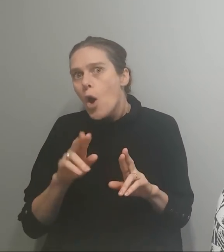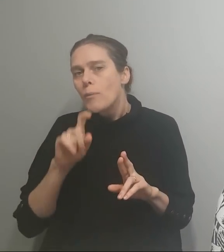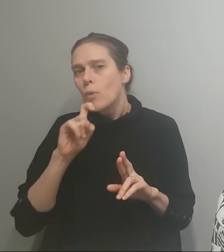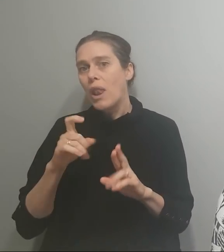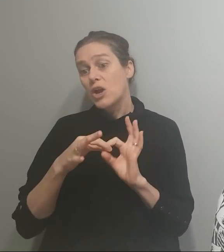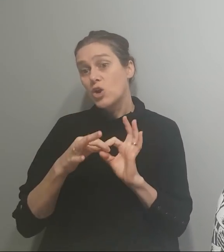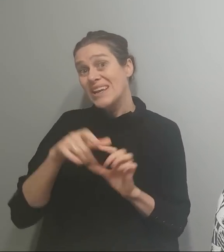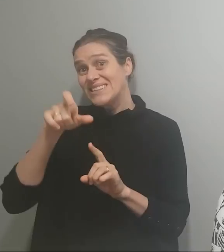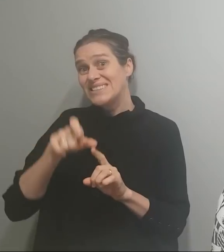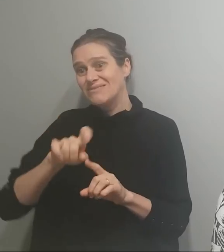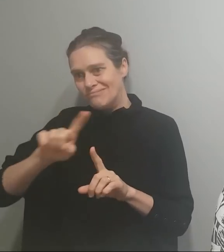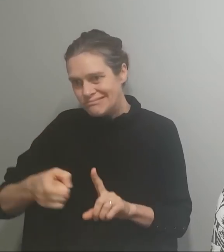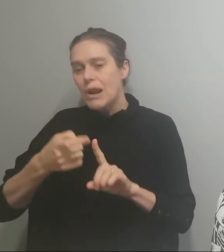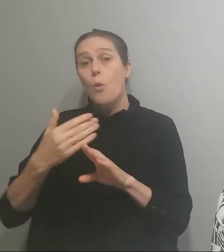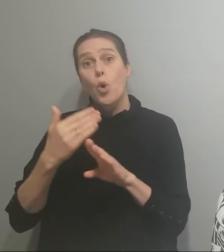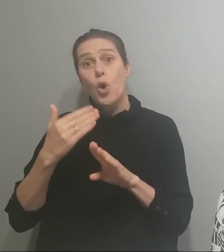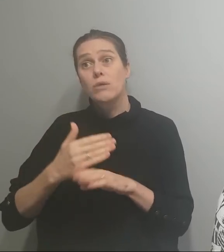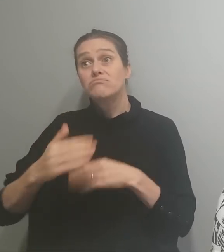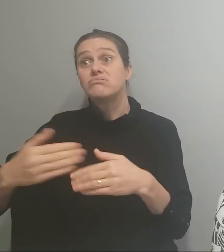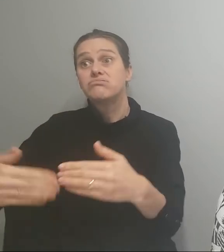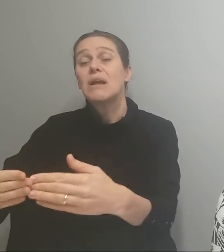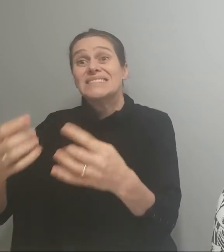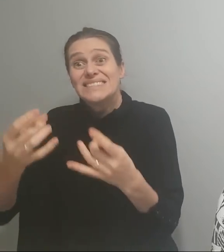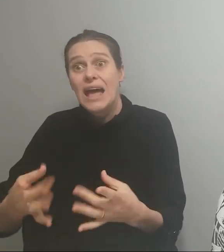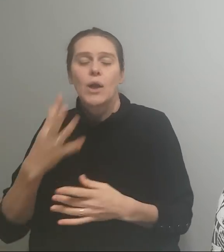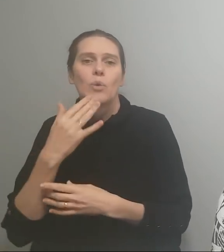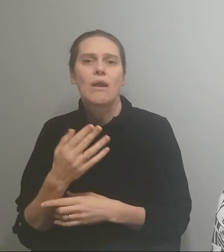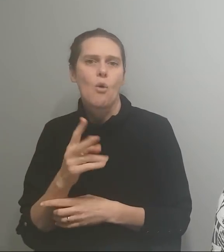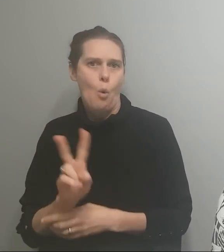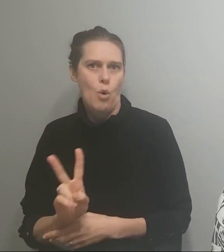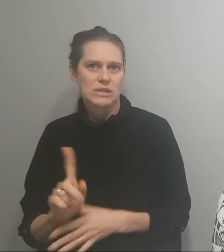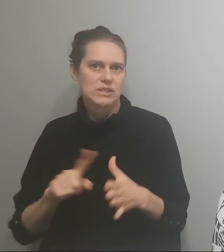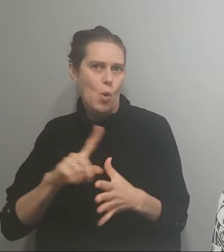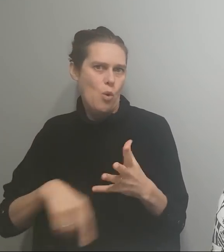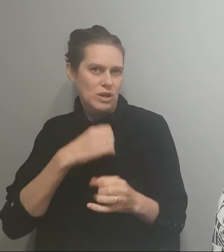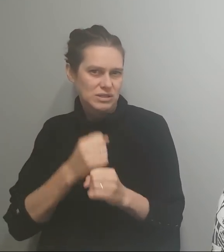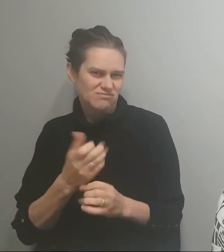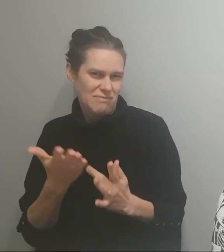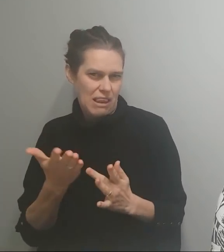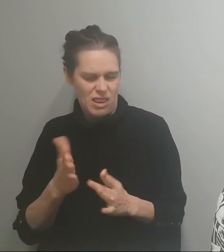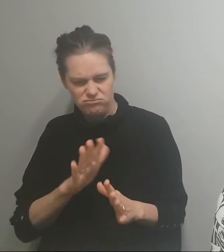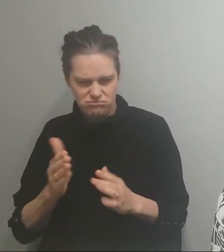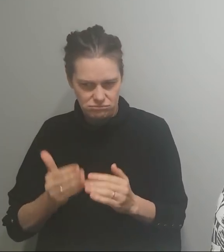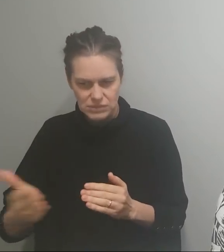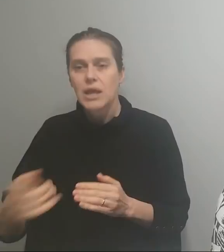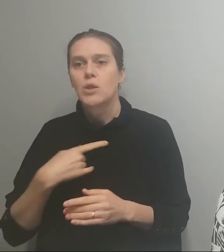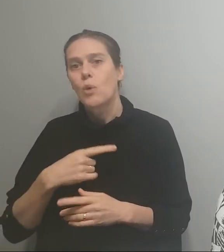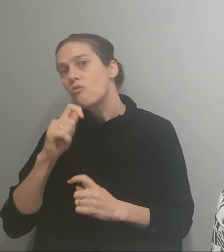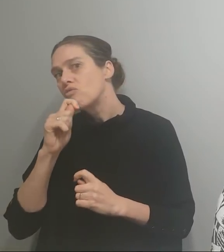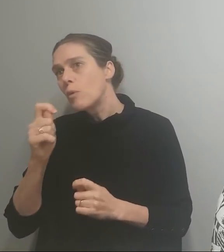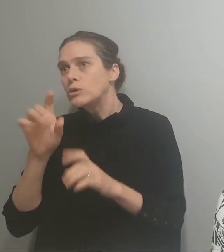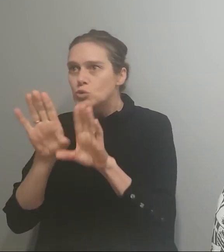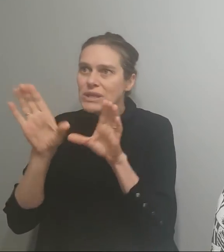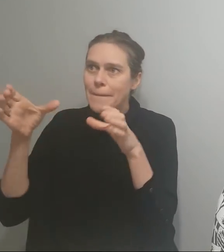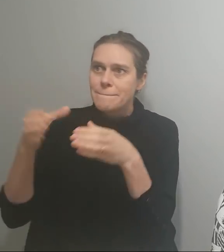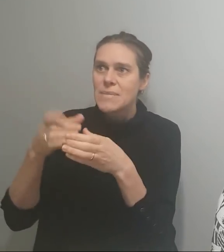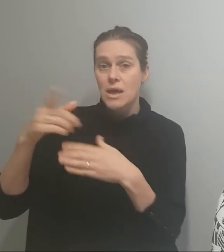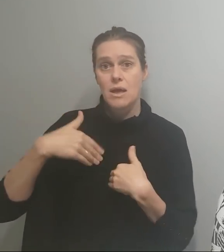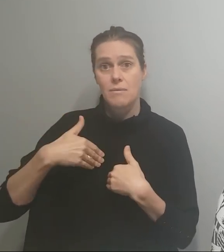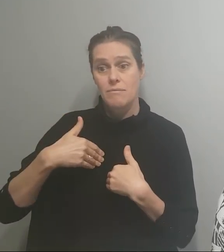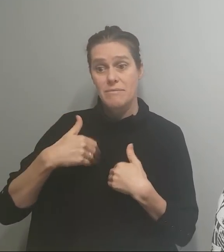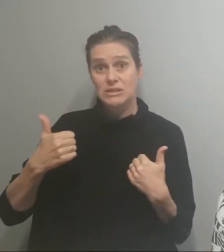middle of August. They will report into a team that reports to the Ministry of Health, and in terms of the recruitment